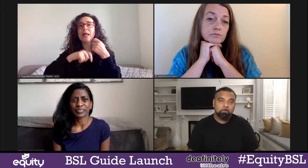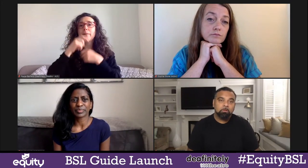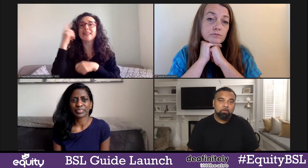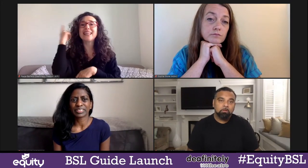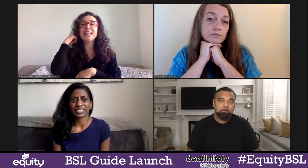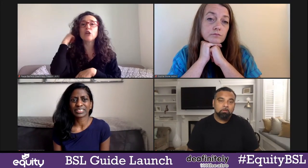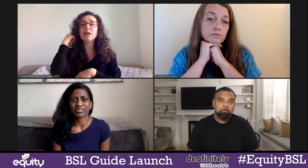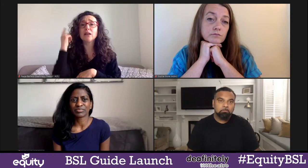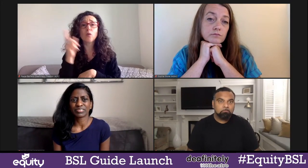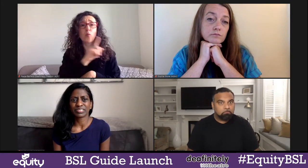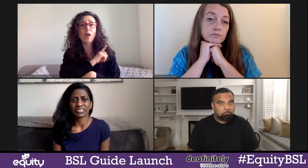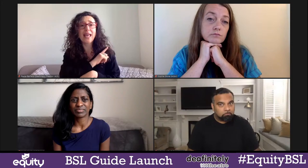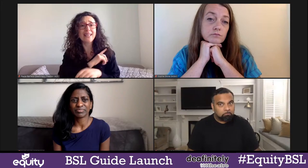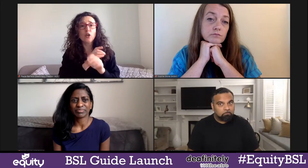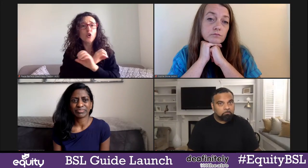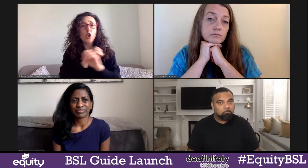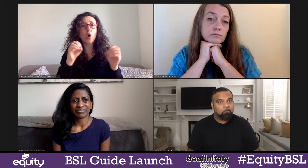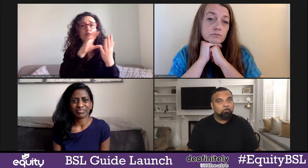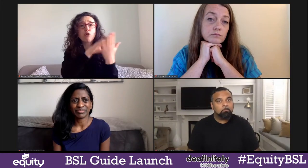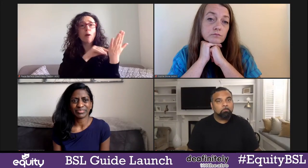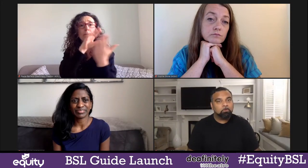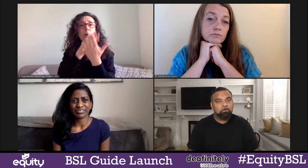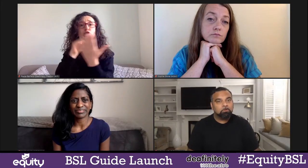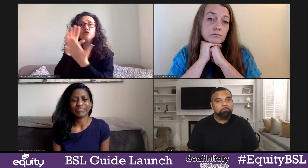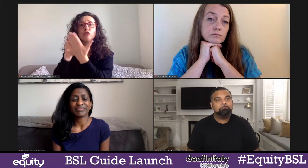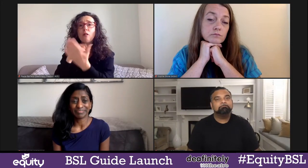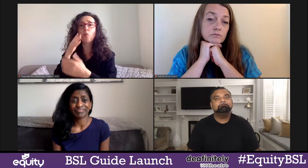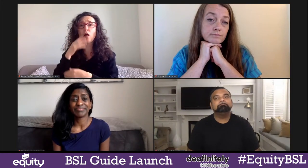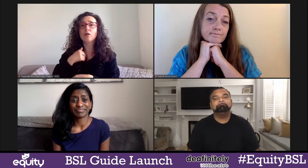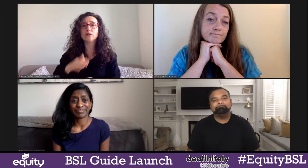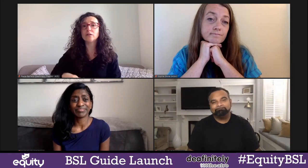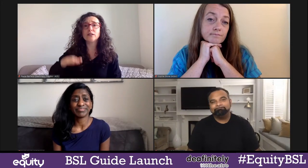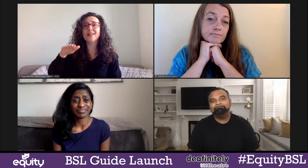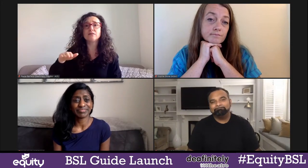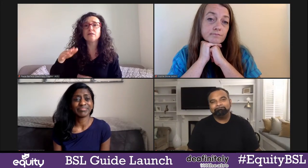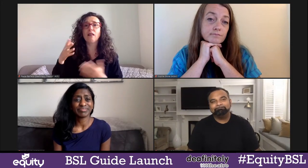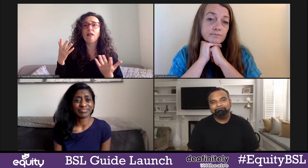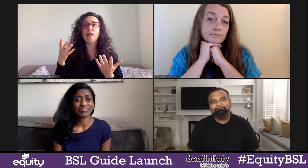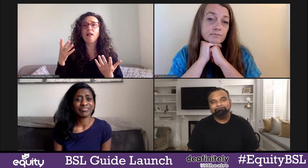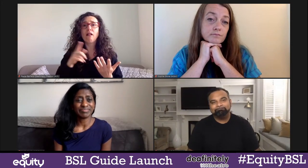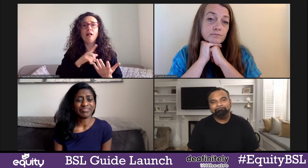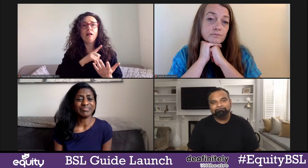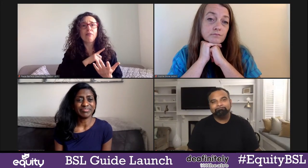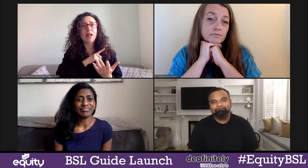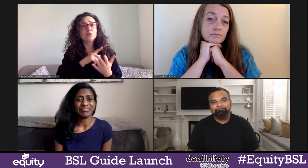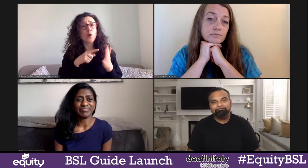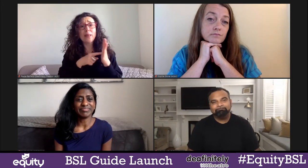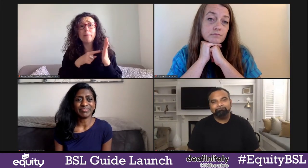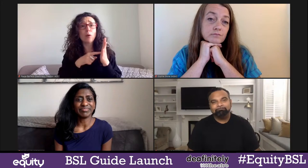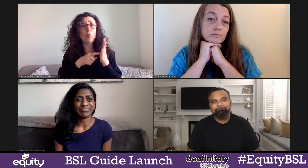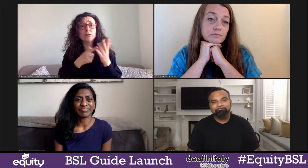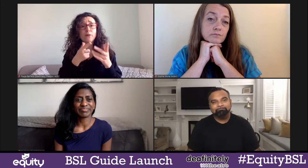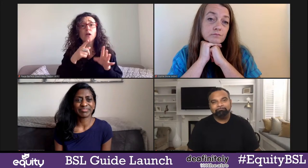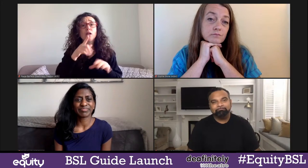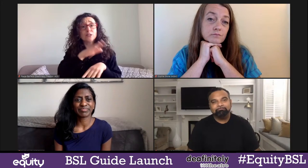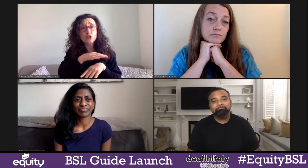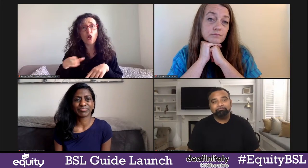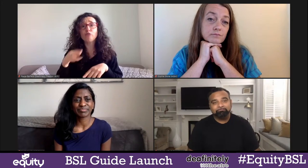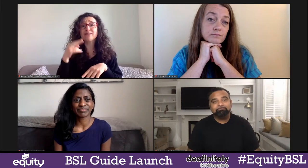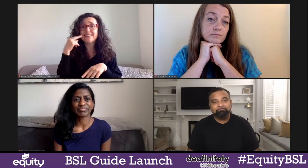my parents were hearing, and I even told my mum that when I'm an adult, I'm going to become hearing, because I had never seen a deaf